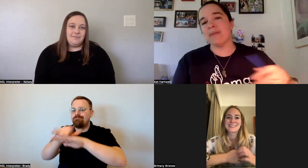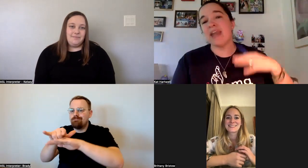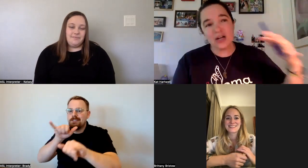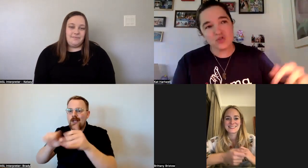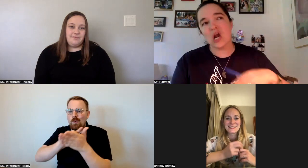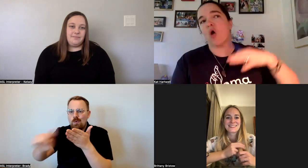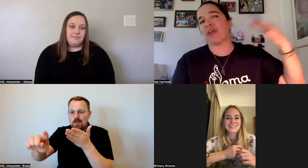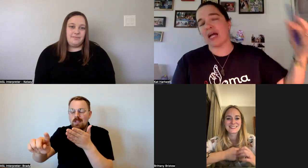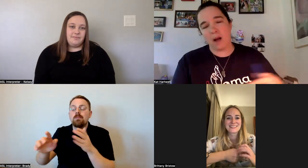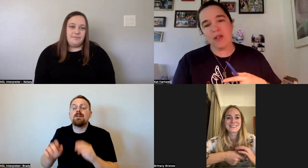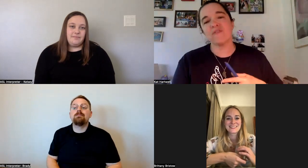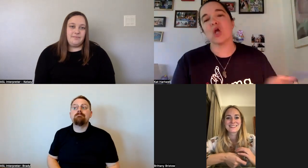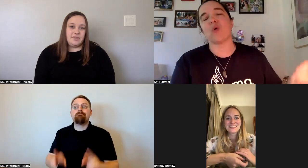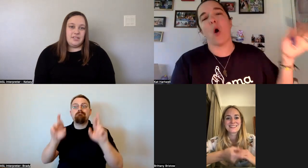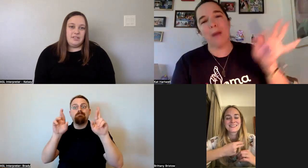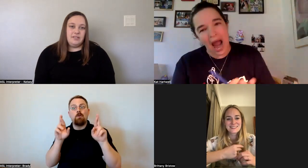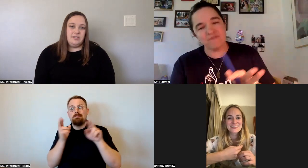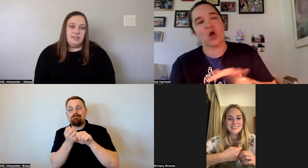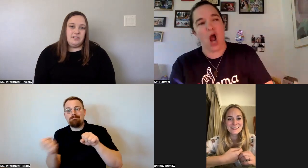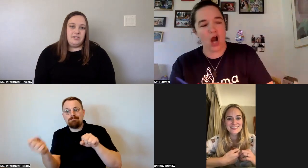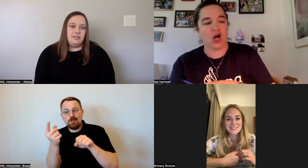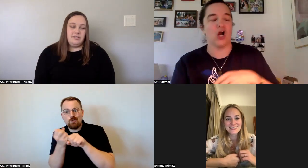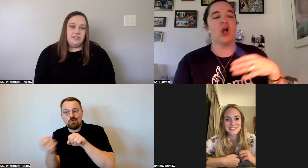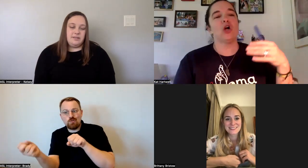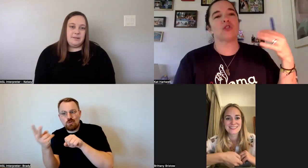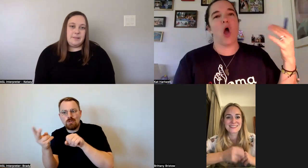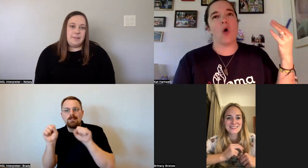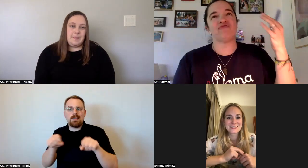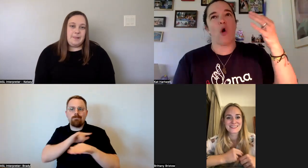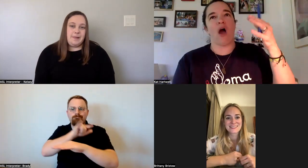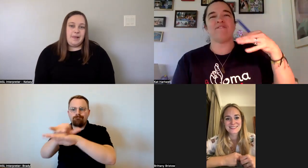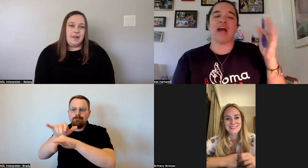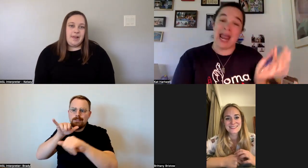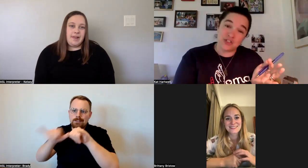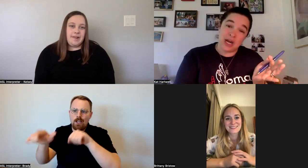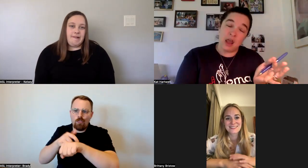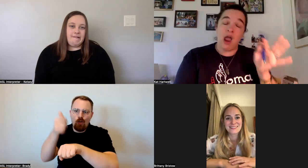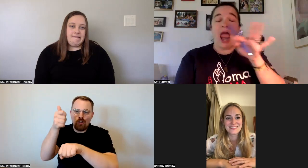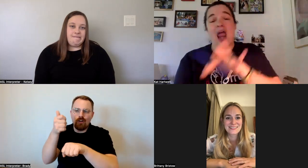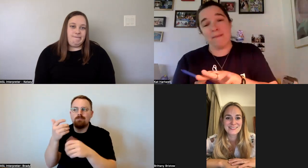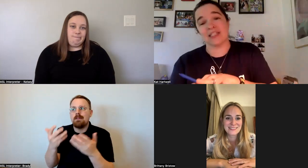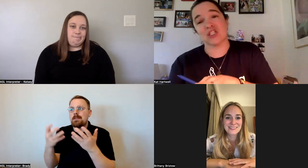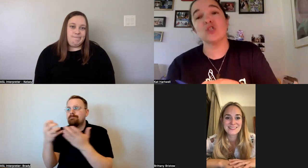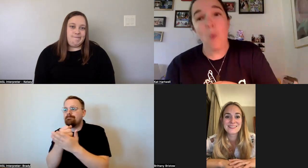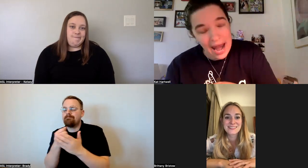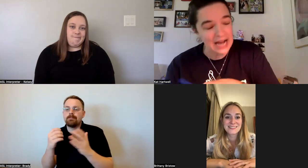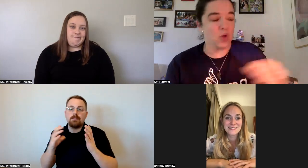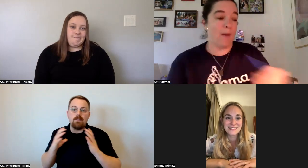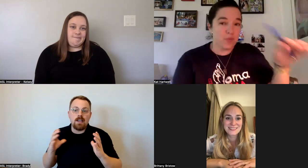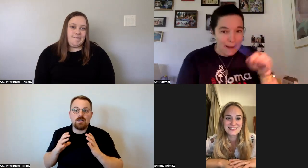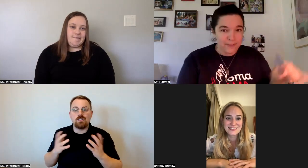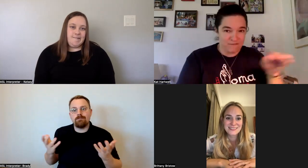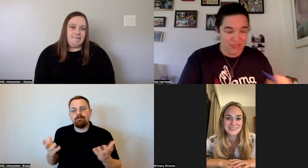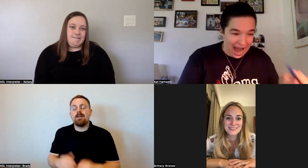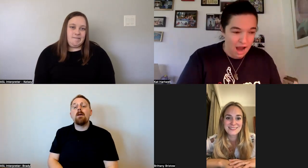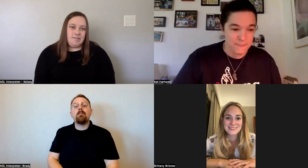eventually, maybe next year or the next couple of years, we'll go back for longer. So for a vacation, and my sister's wedding, so